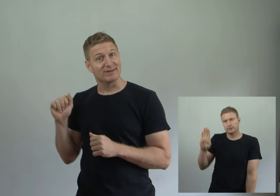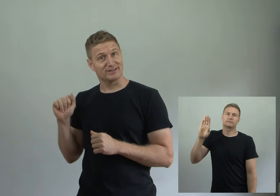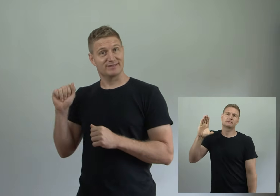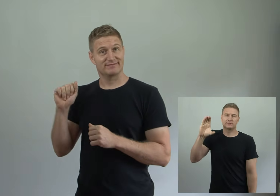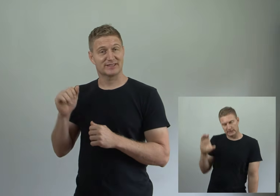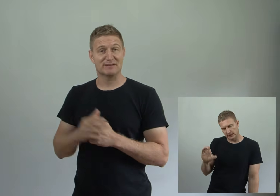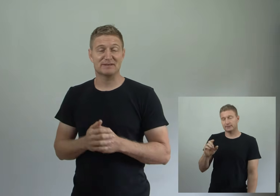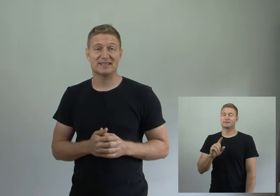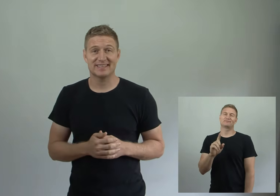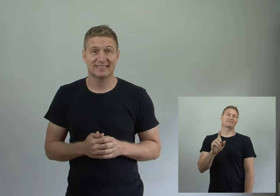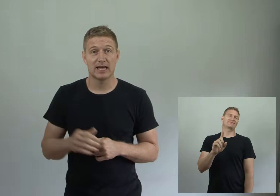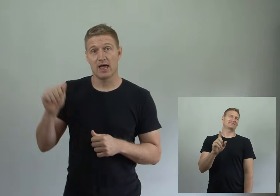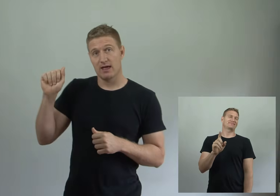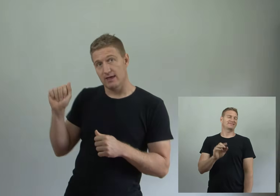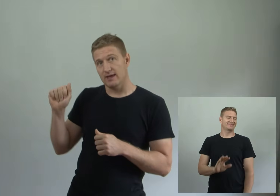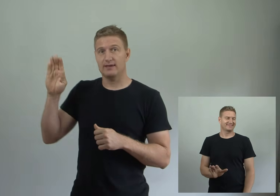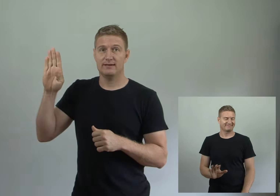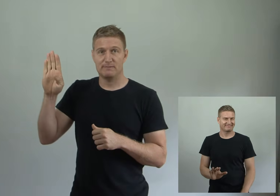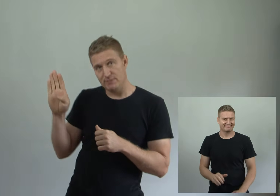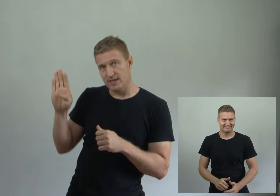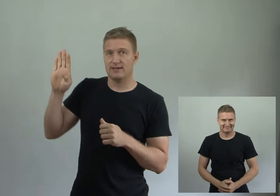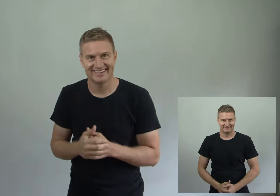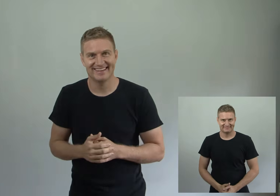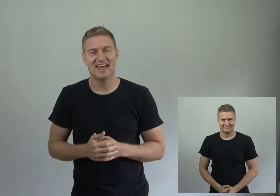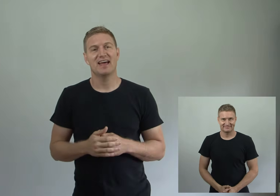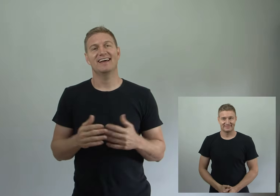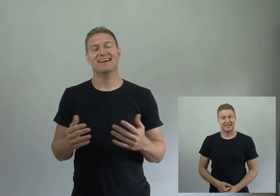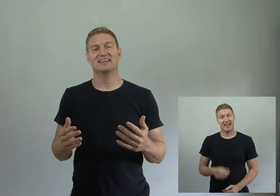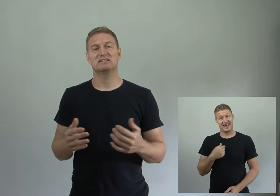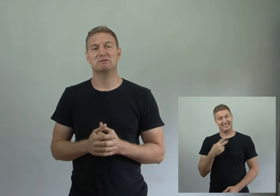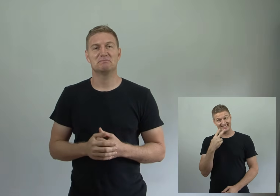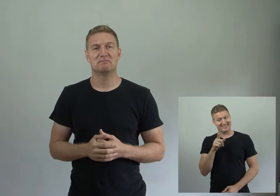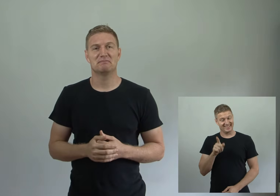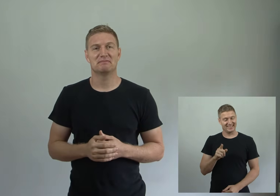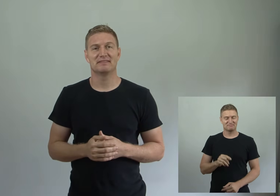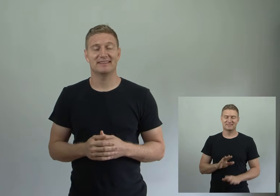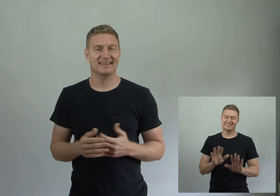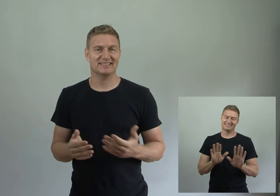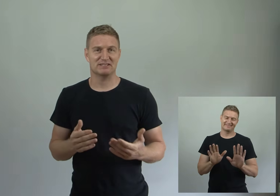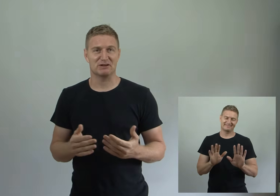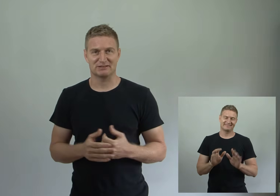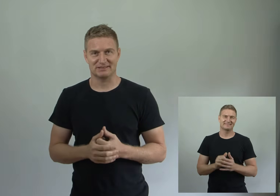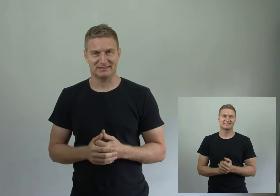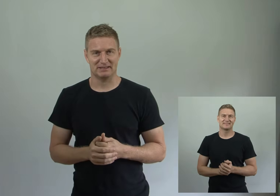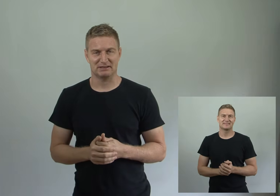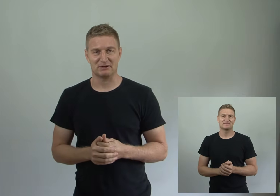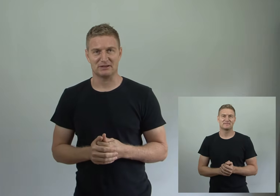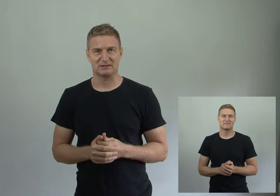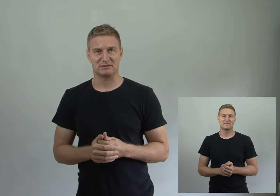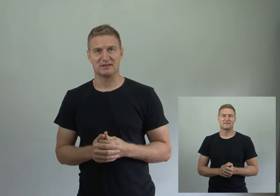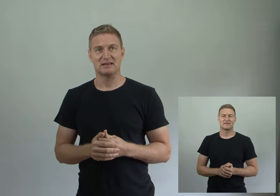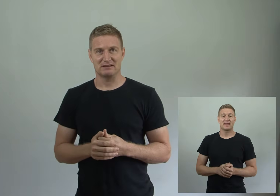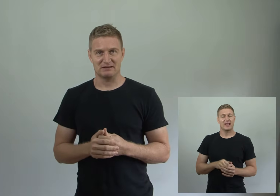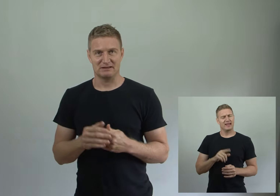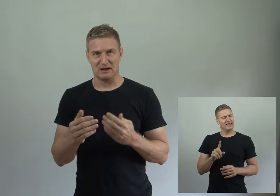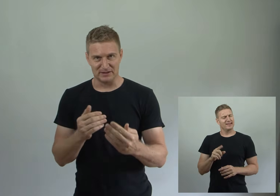not bounce. Sometimes I see this A, B, and that is not going